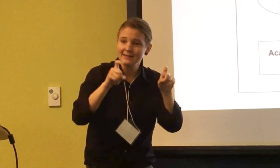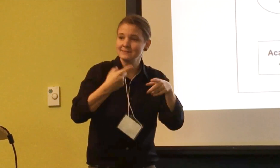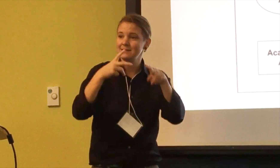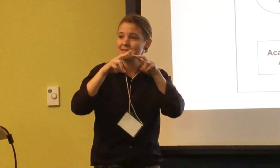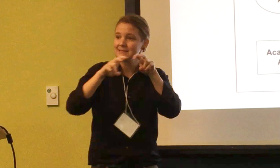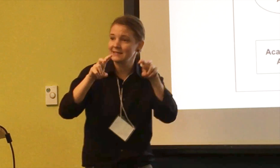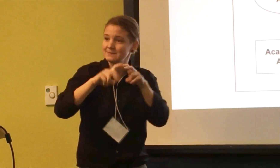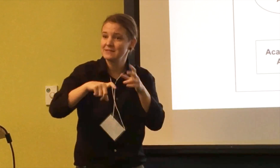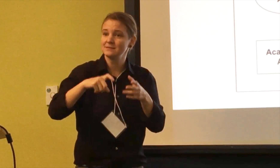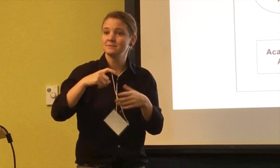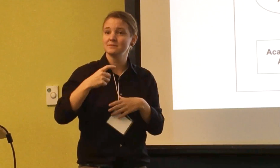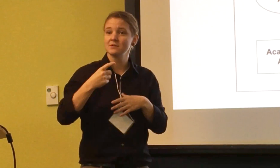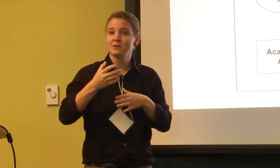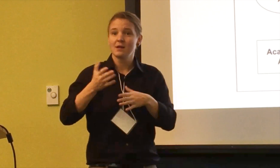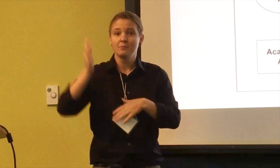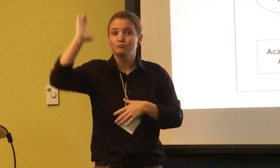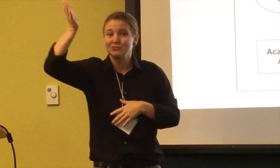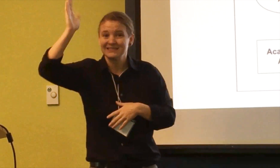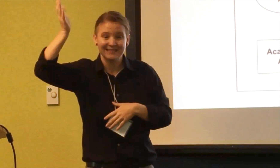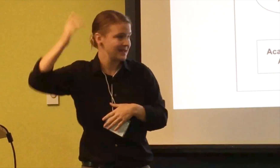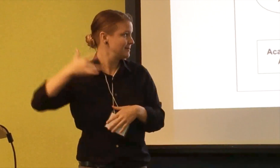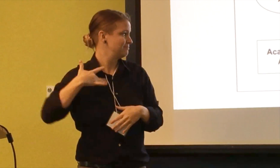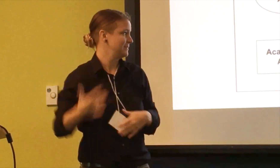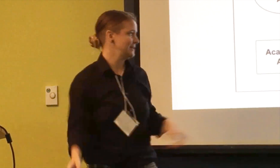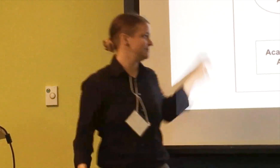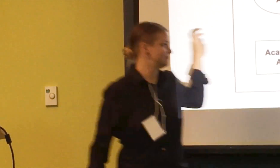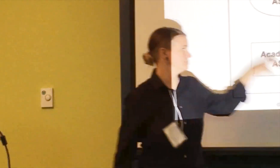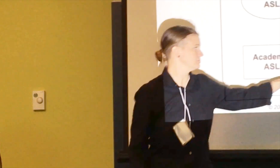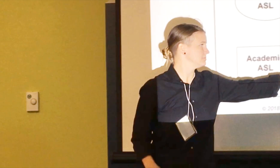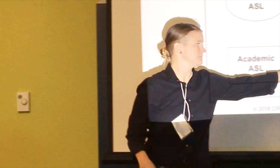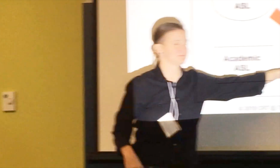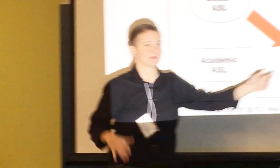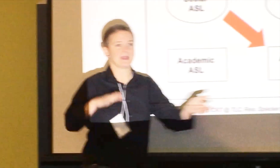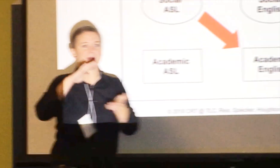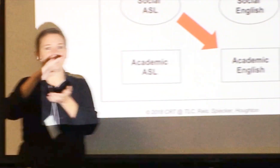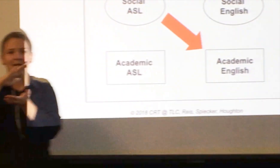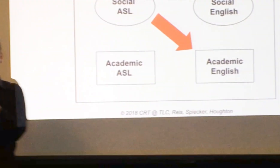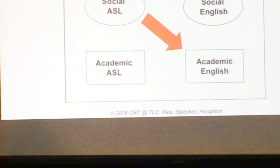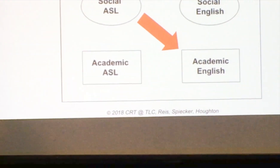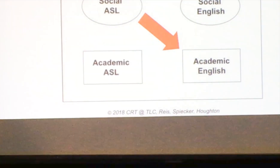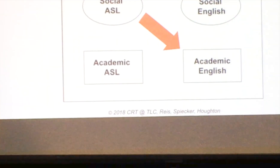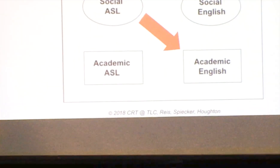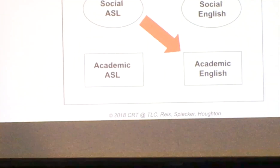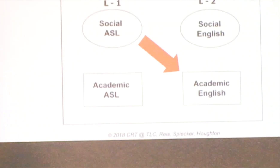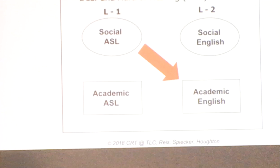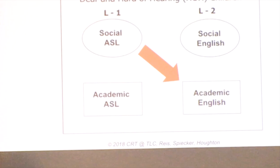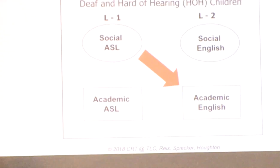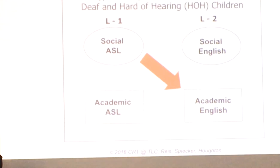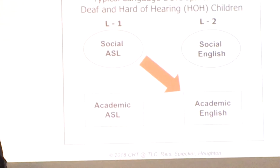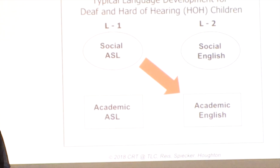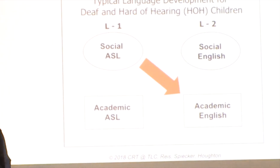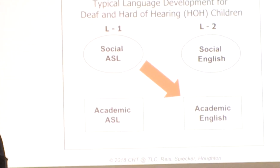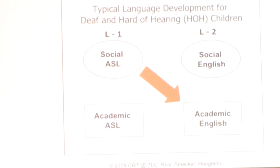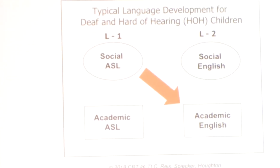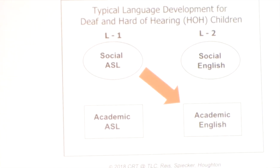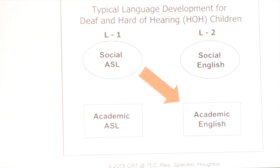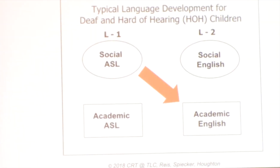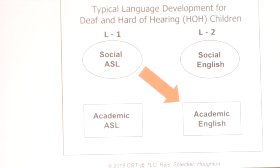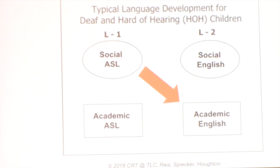but when it comes time to take a test, to do a presentation, to write a paper, it's all done in academic English.